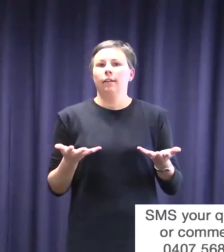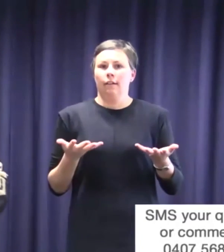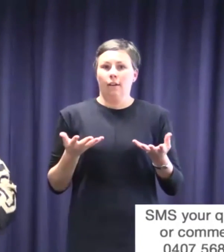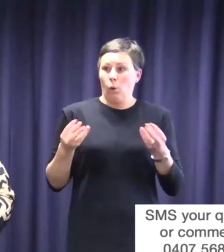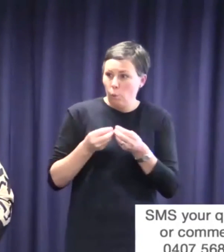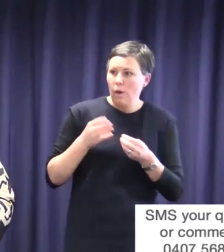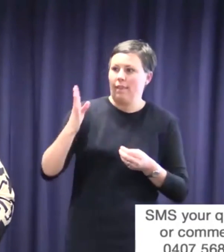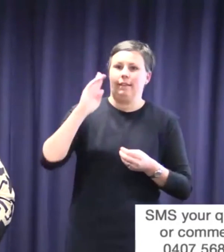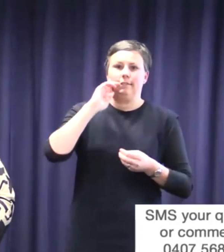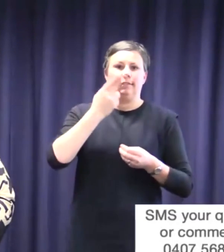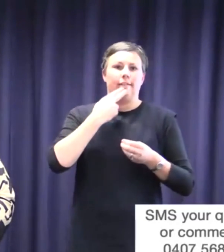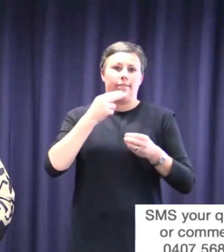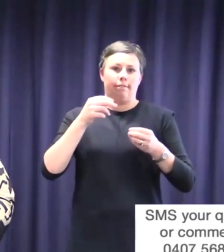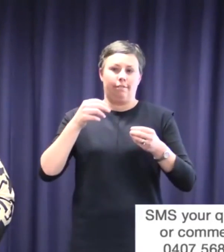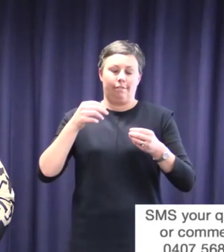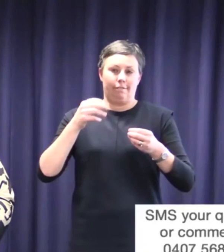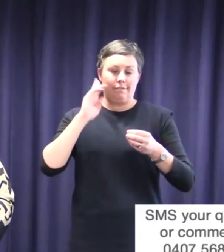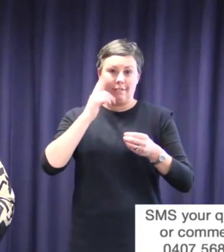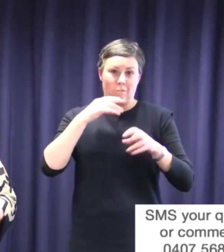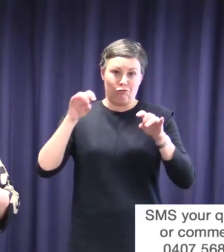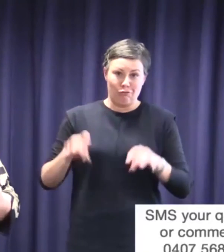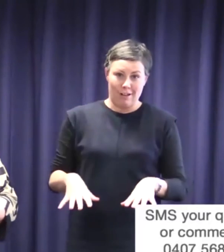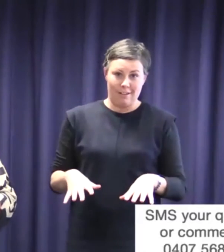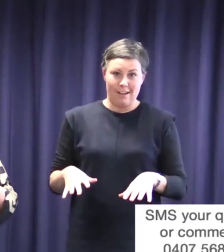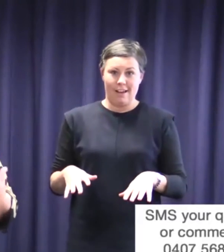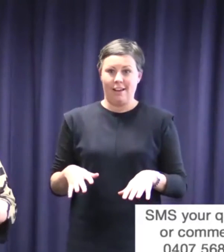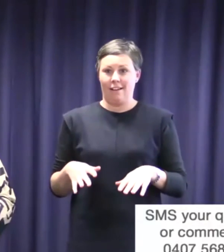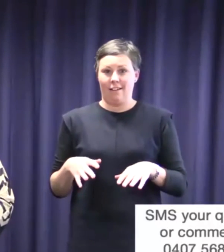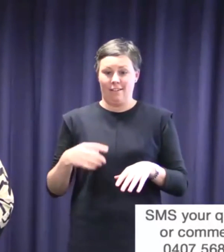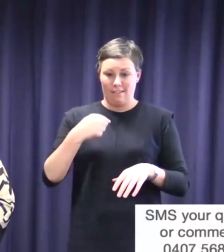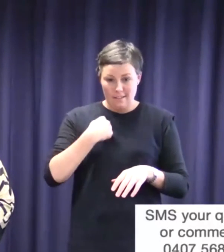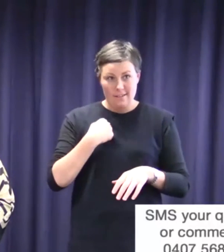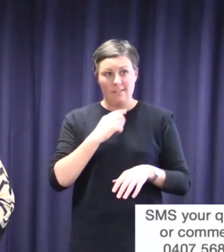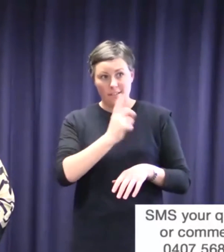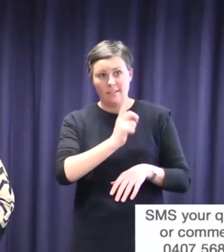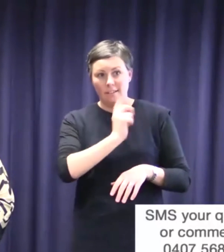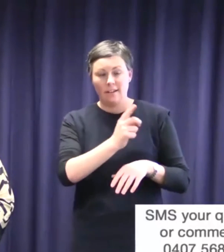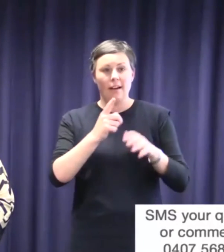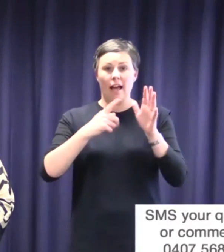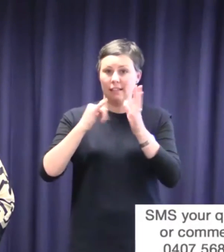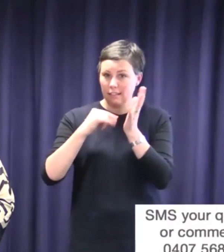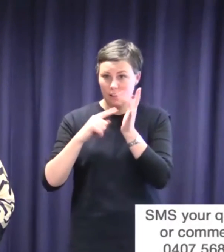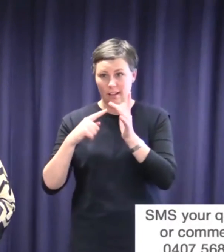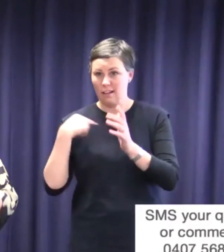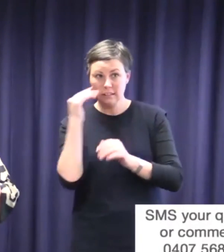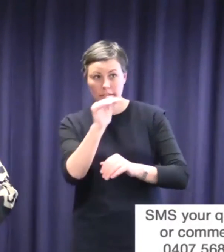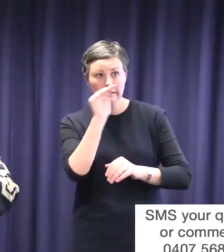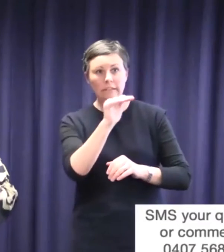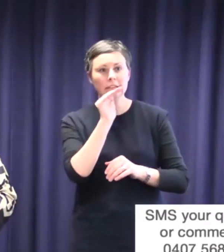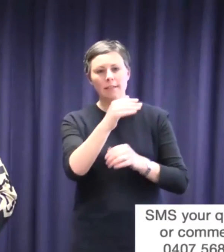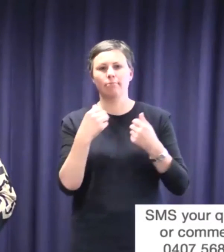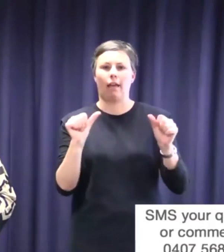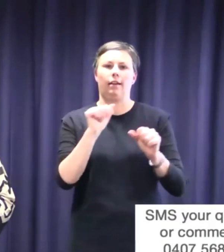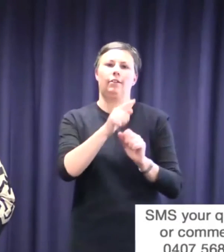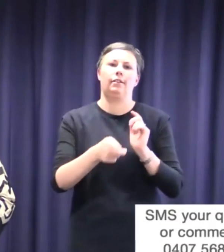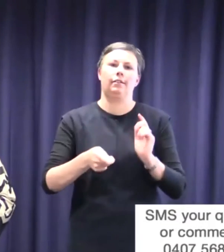collectively with, definitely with, certainly through Deaf Australia, certainly through us, ASLIA, to get that message through. So